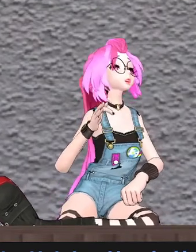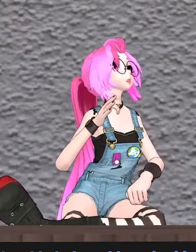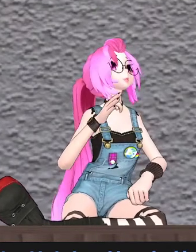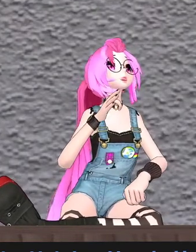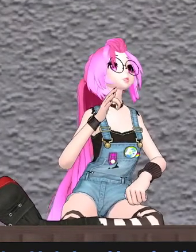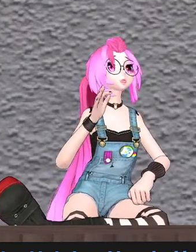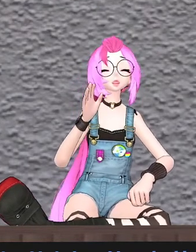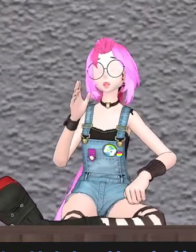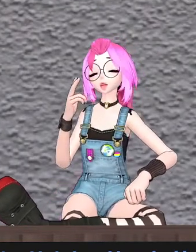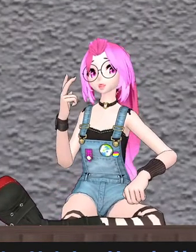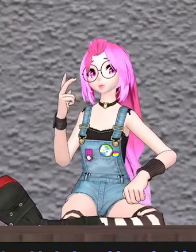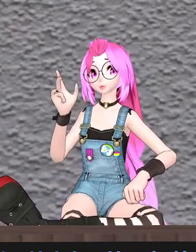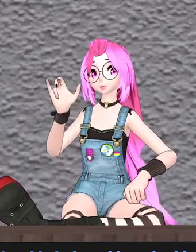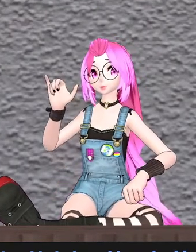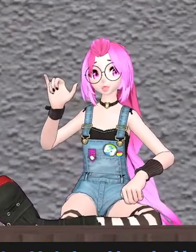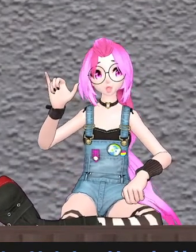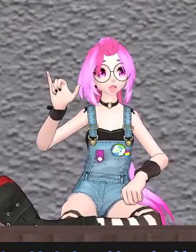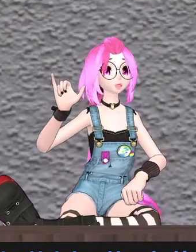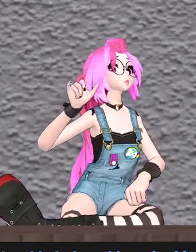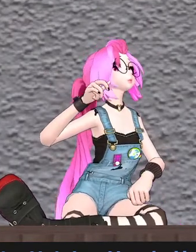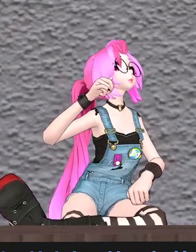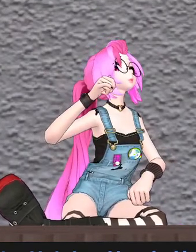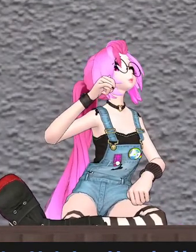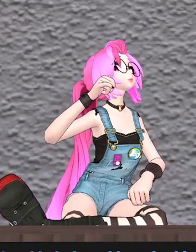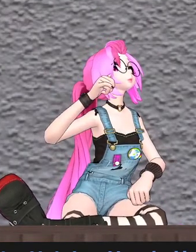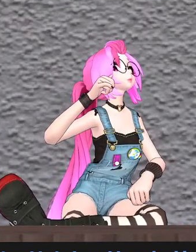Nope. It's just KY. KY.